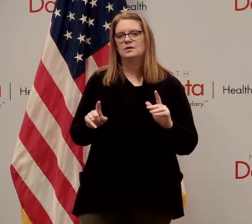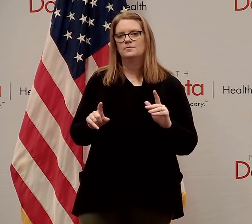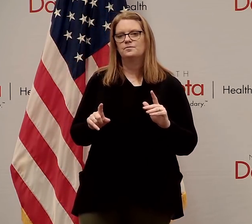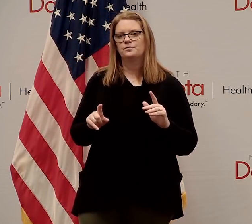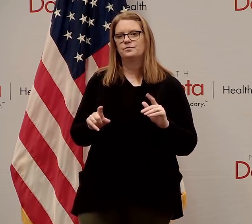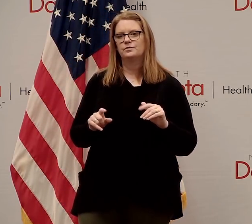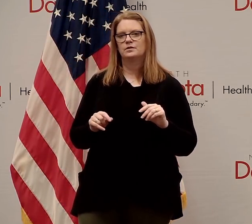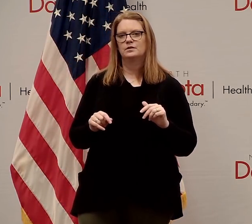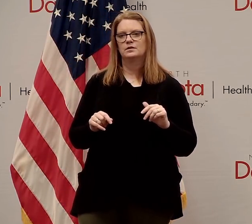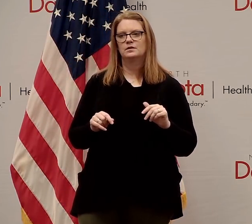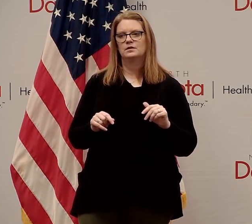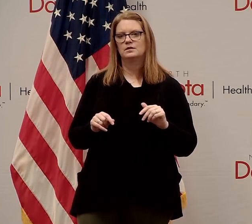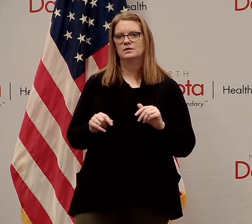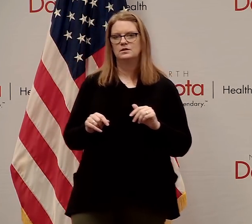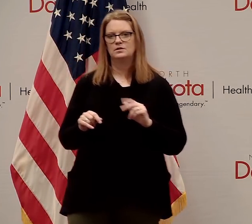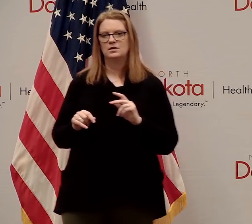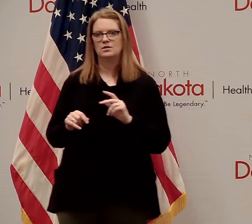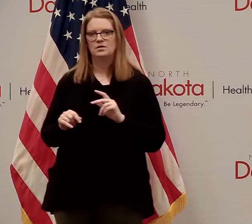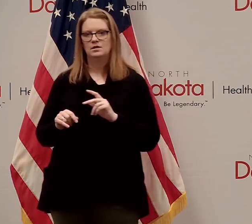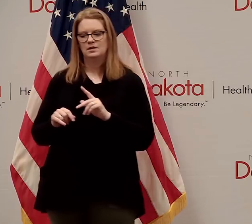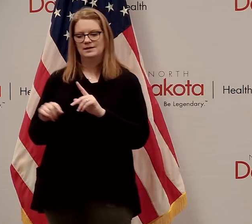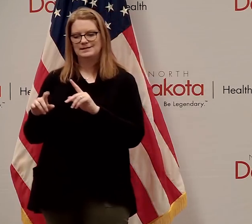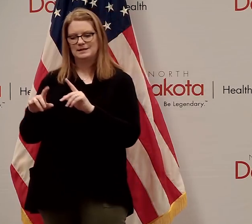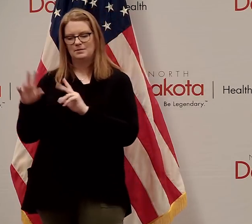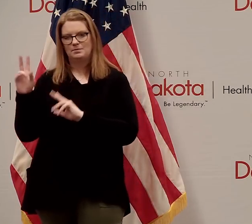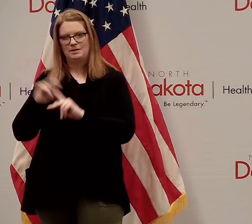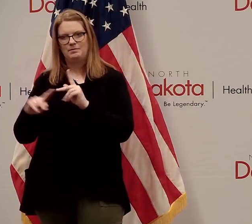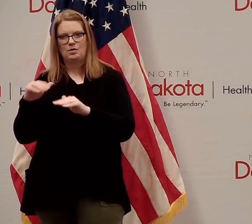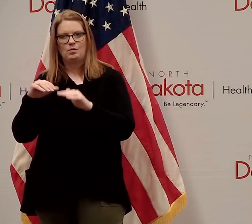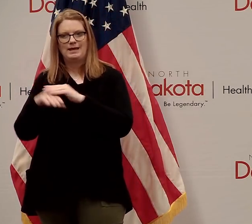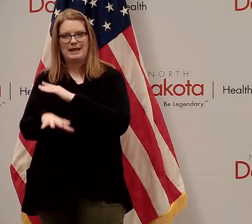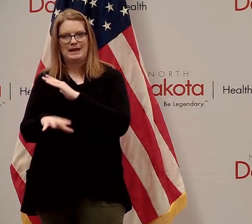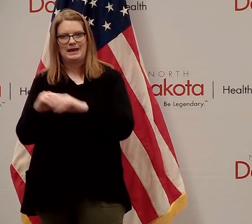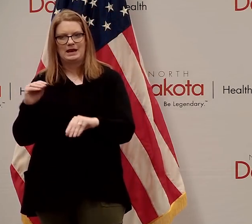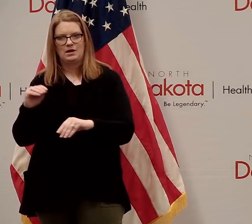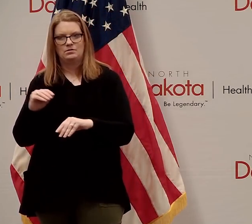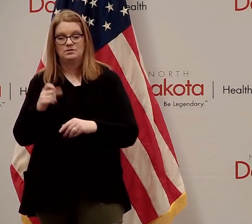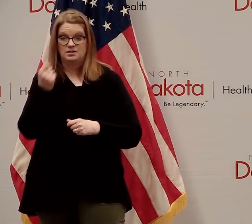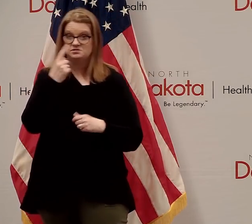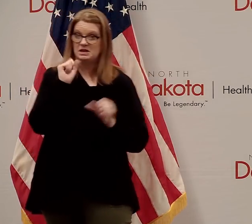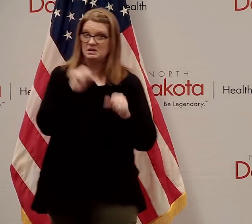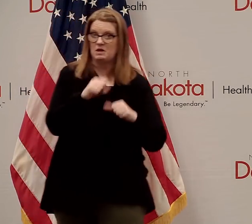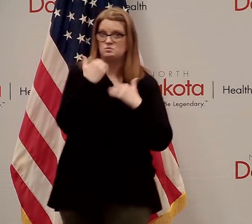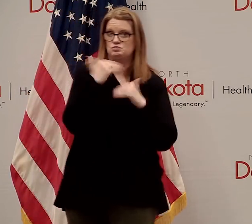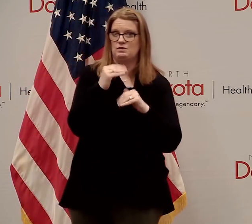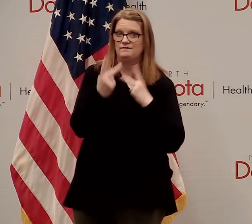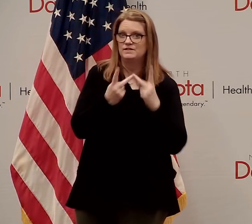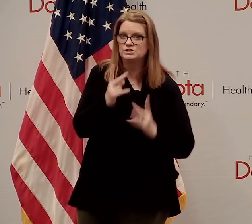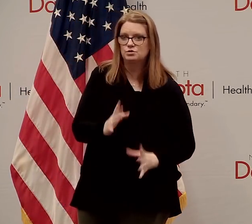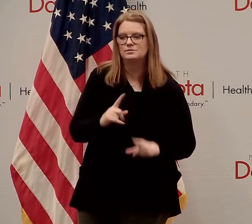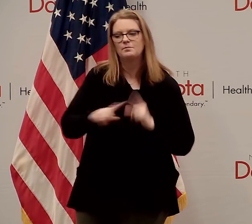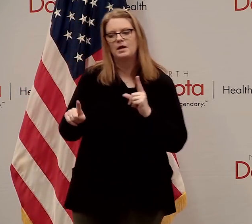of the workers that are going in and out, because it's one thing to restrict visitors, but if we've got